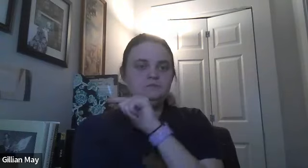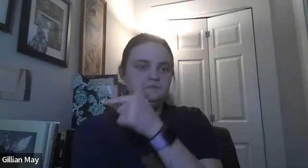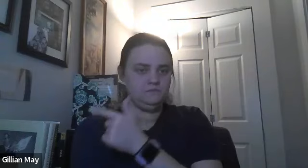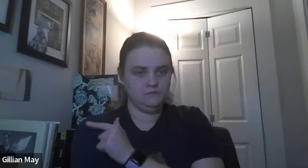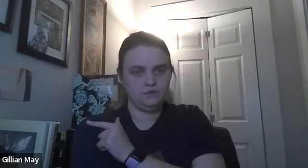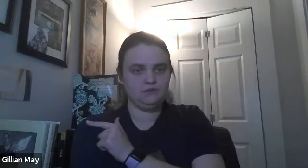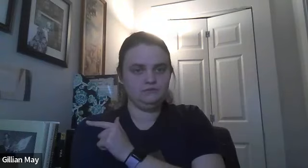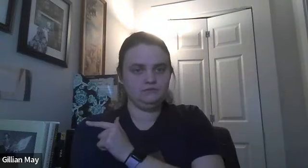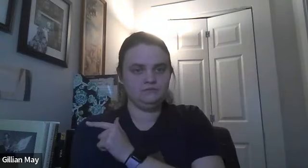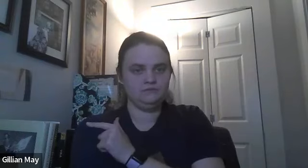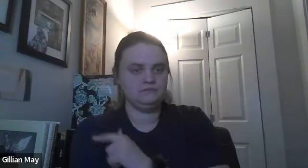Loyal.